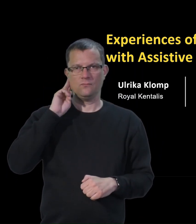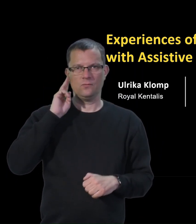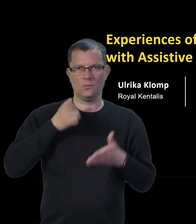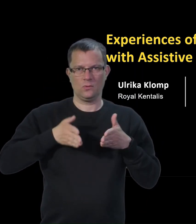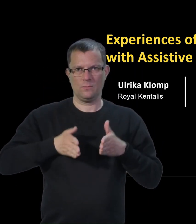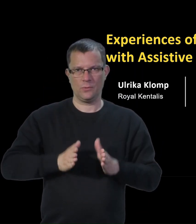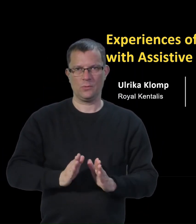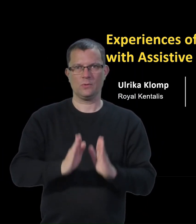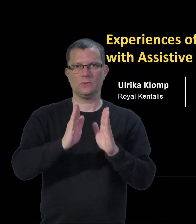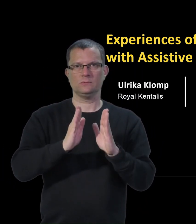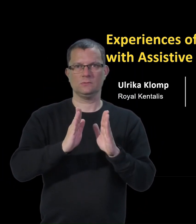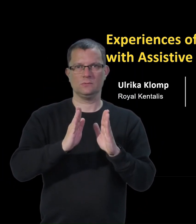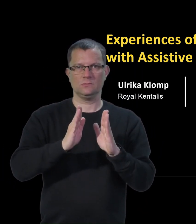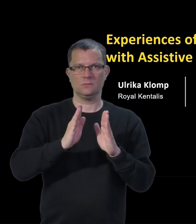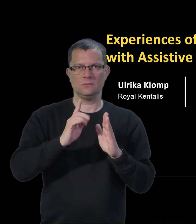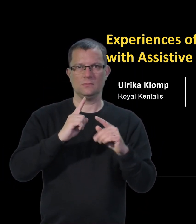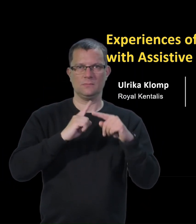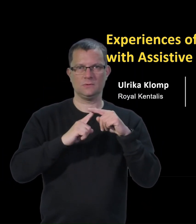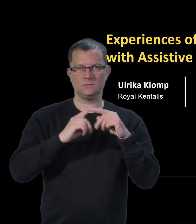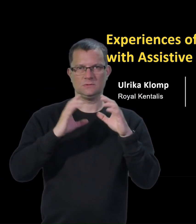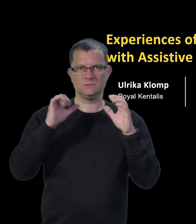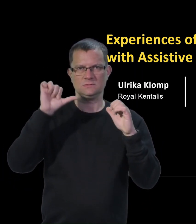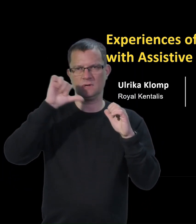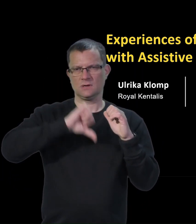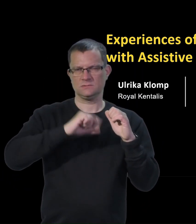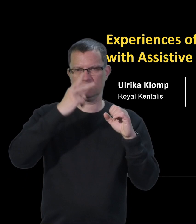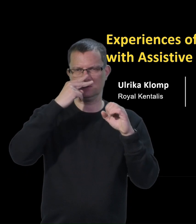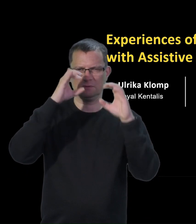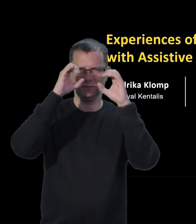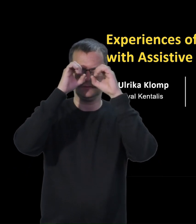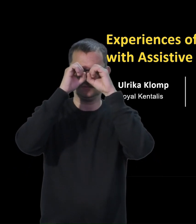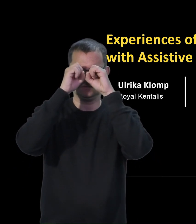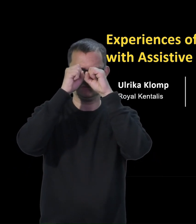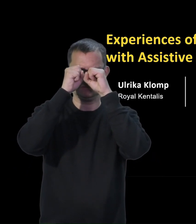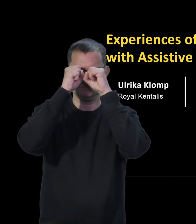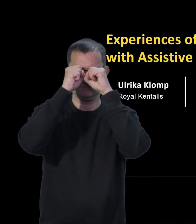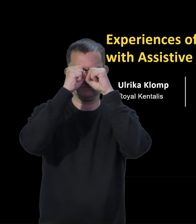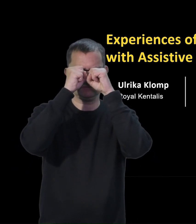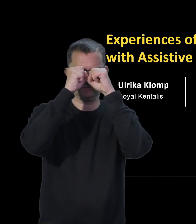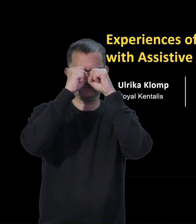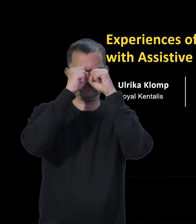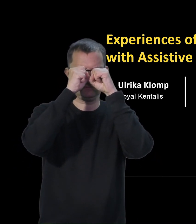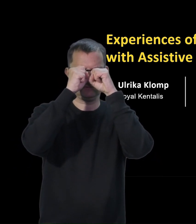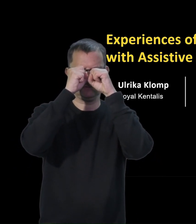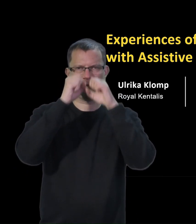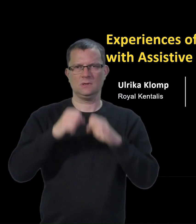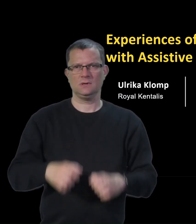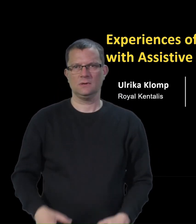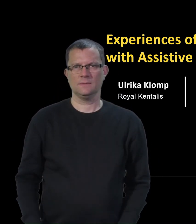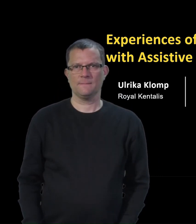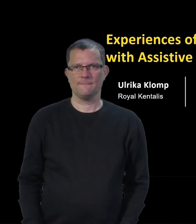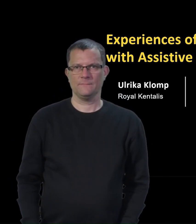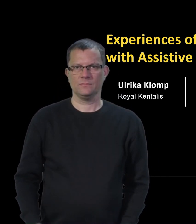I'm born deaf. And my sight has decreased over time.